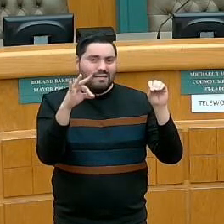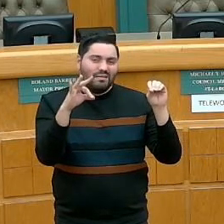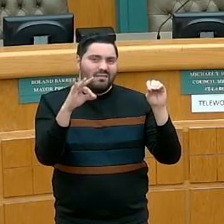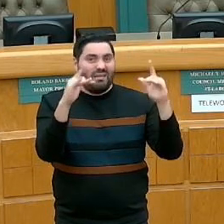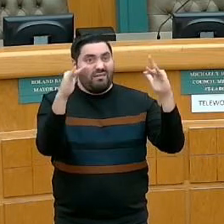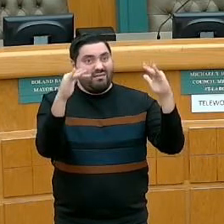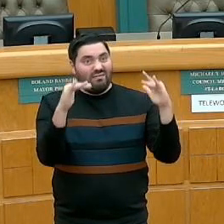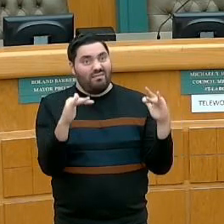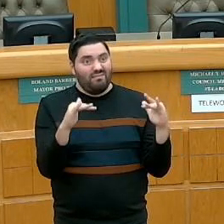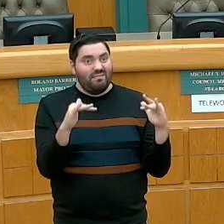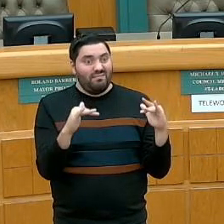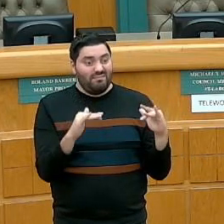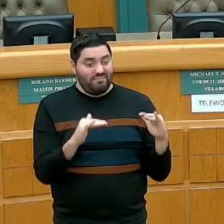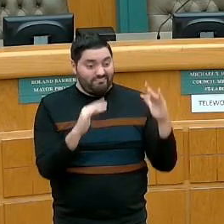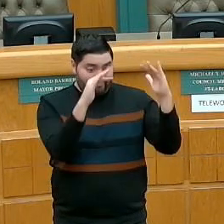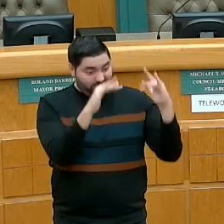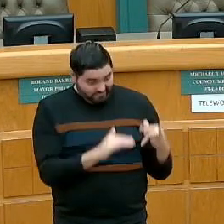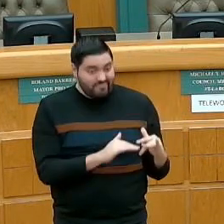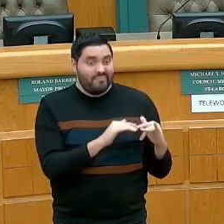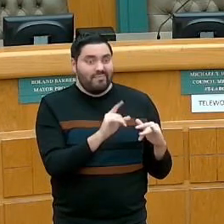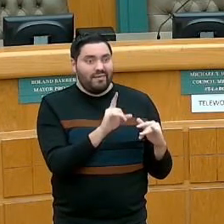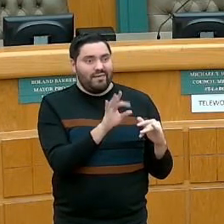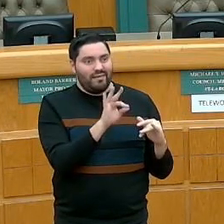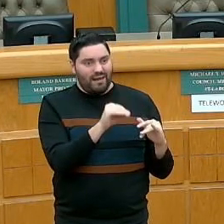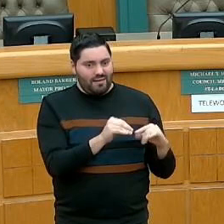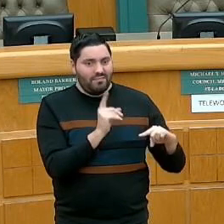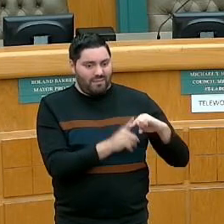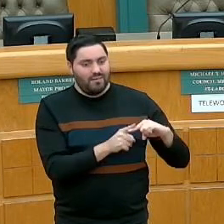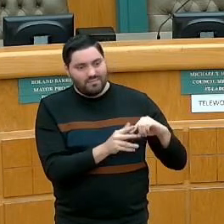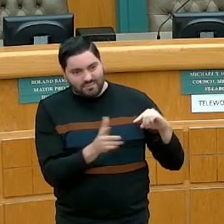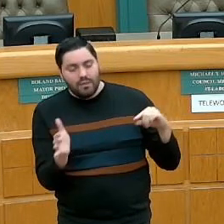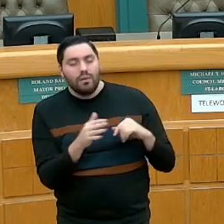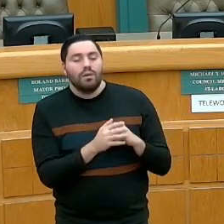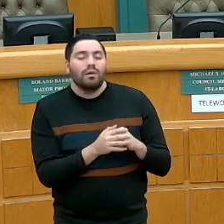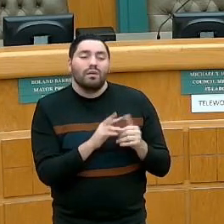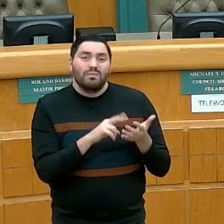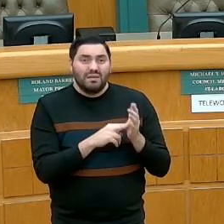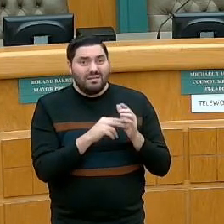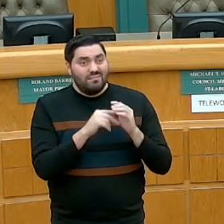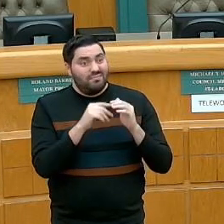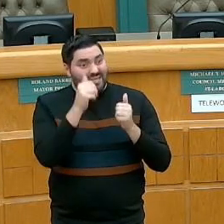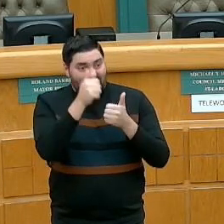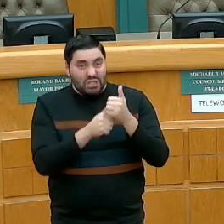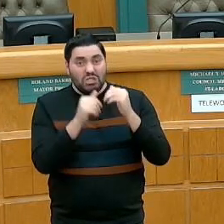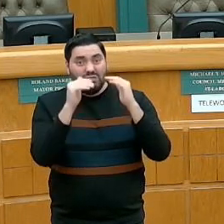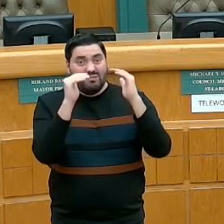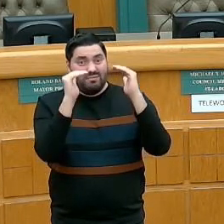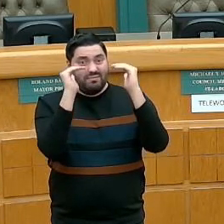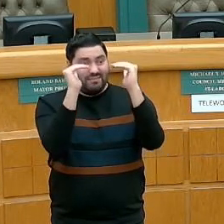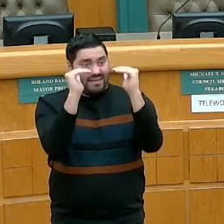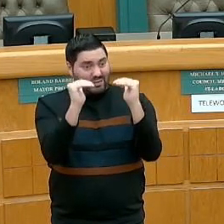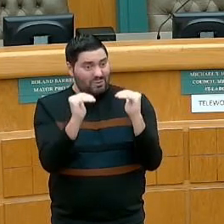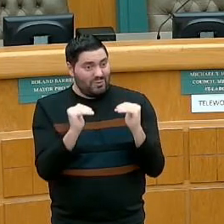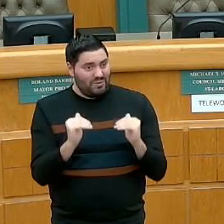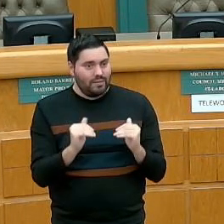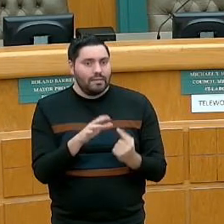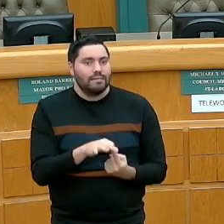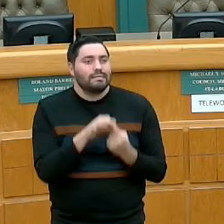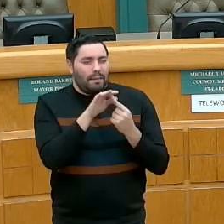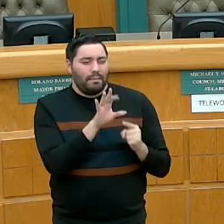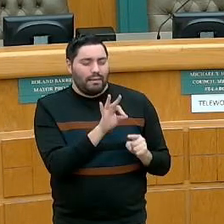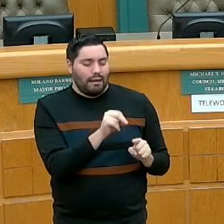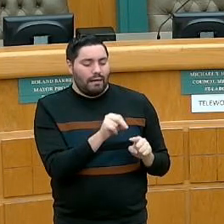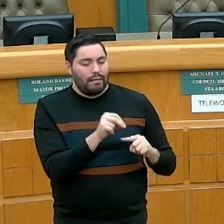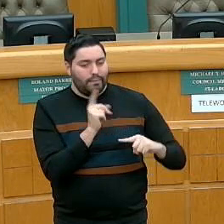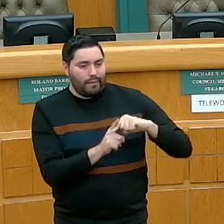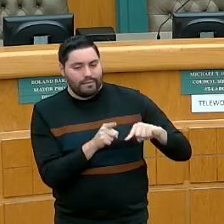all the way up to 90 plus. So in those various categories, just about every category now, with the exception of the